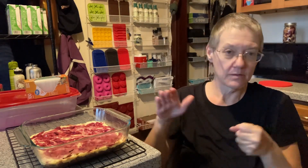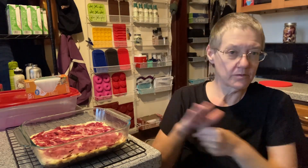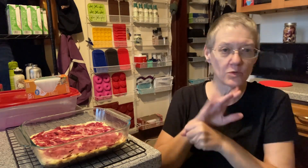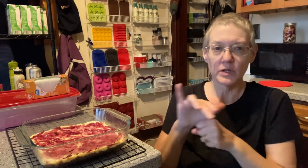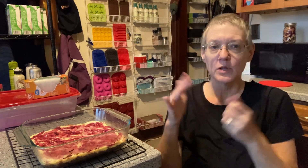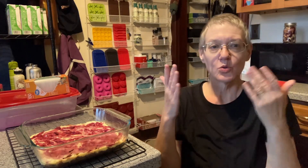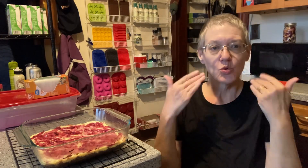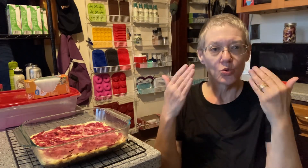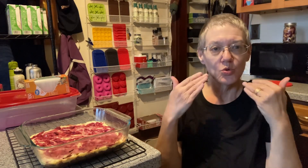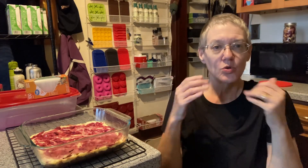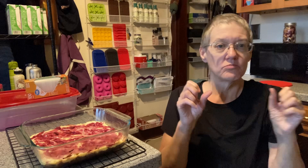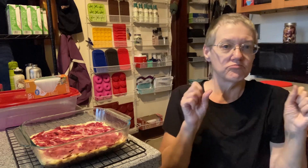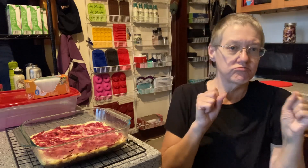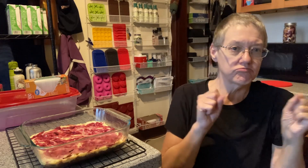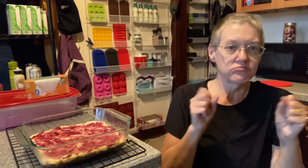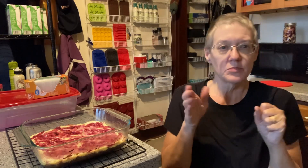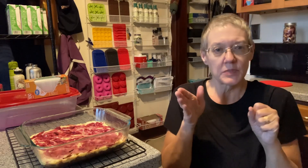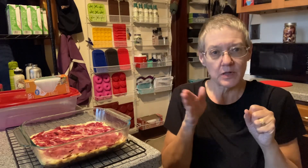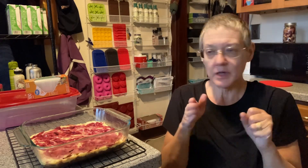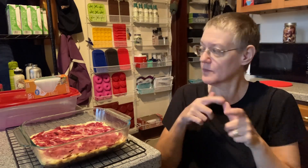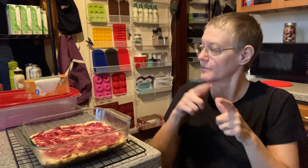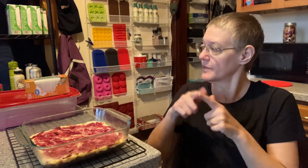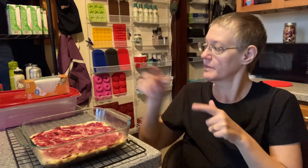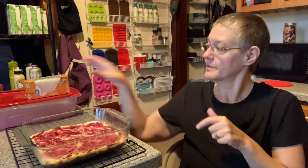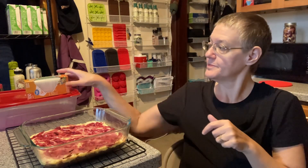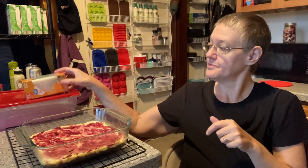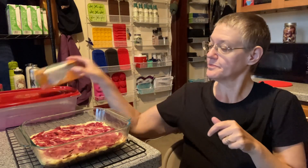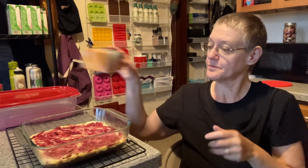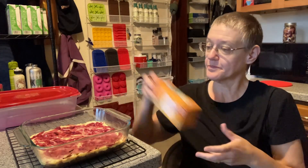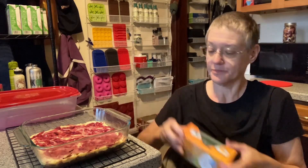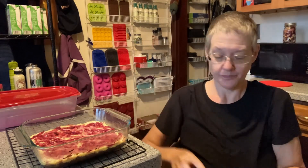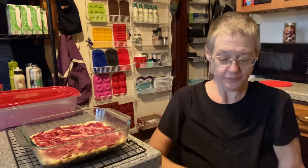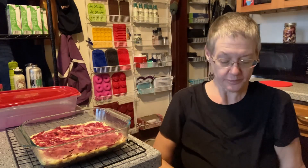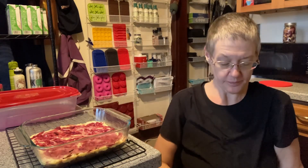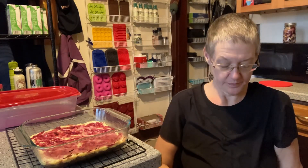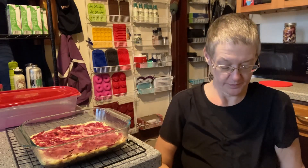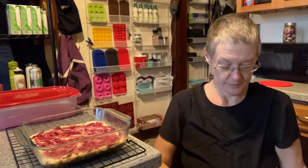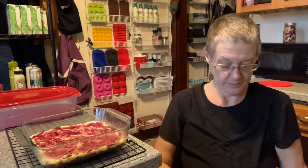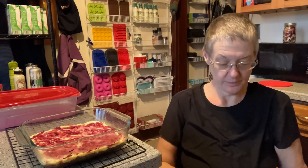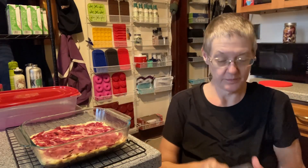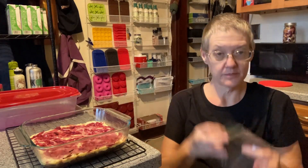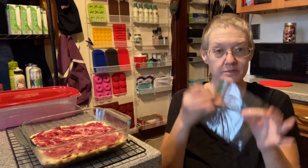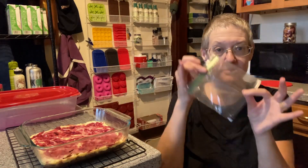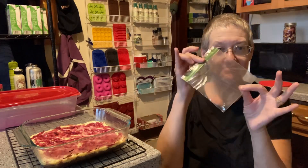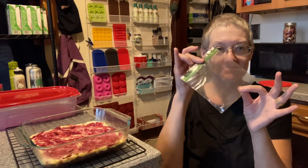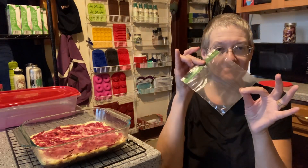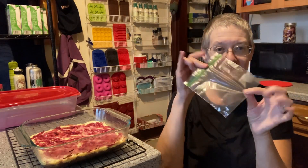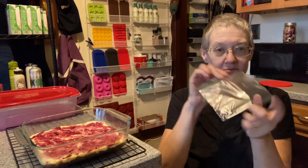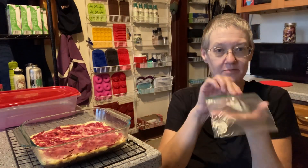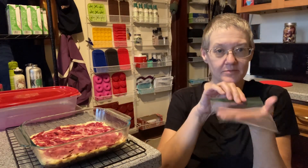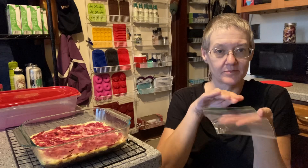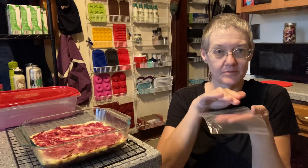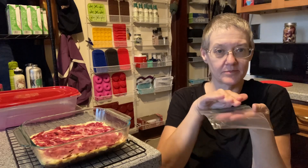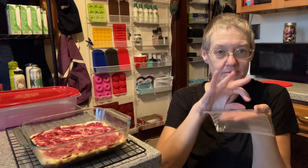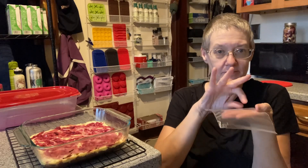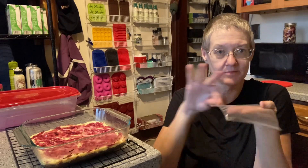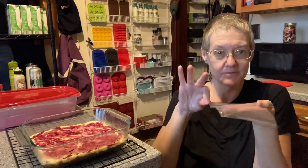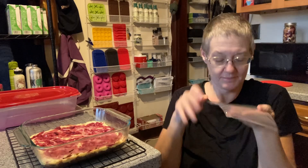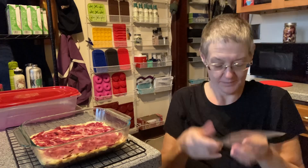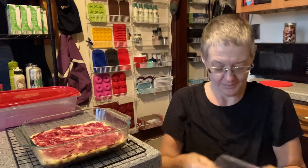Now, how am I going to store these? Well, after they're fully cooled and refrigerated, I'm just going to put them in these little